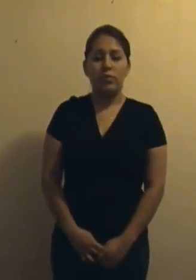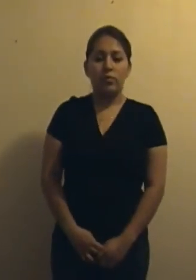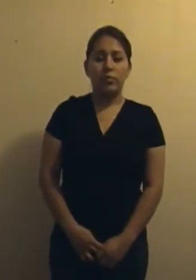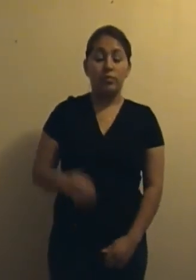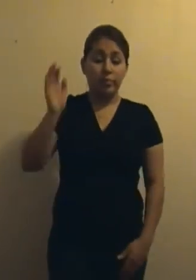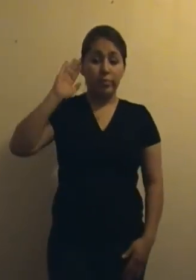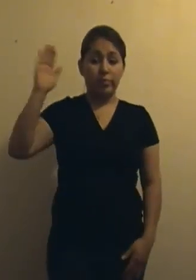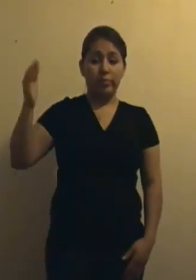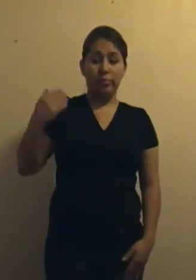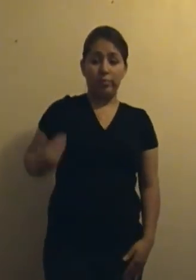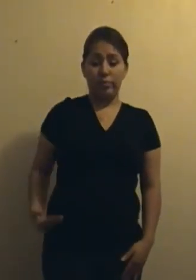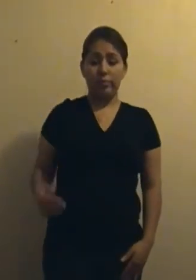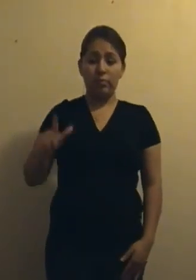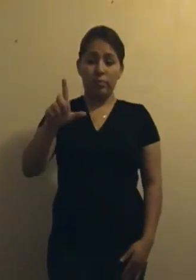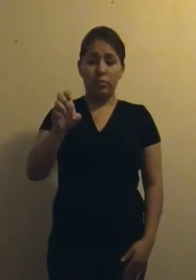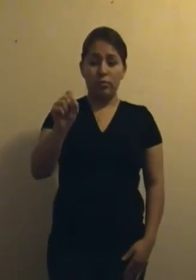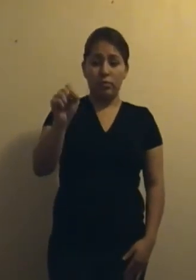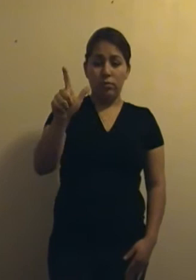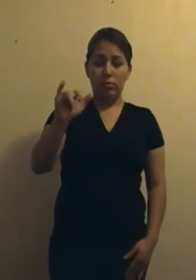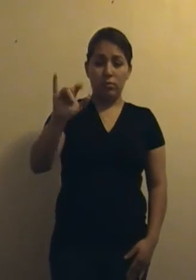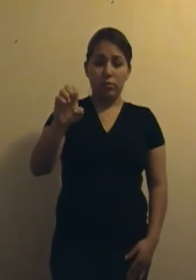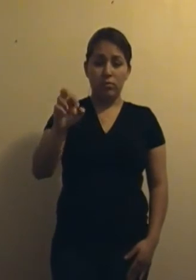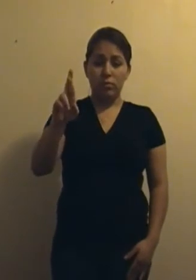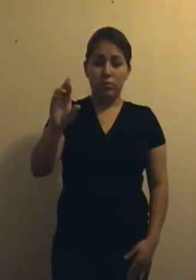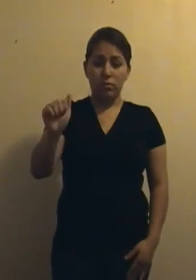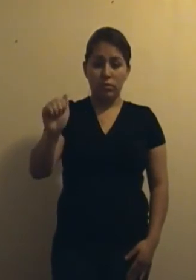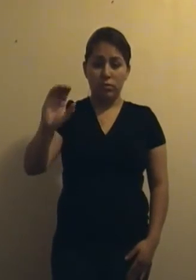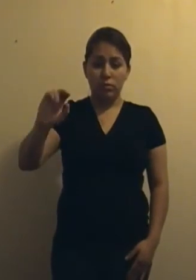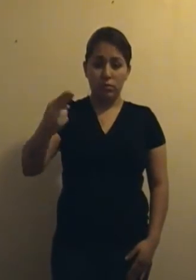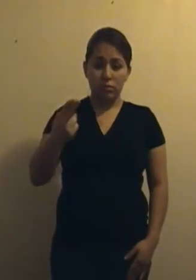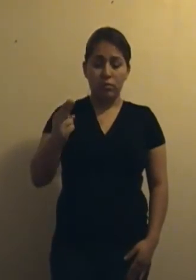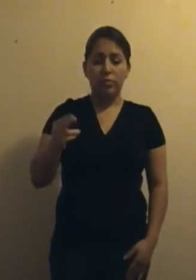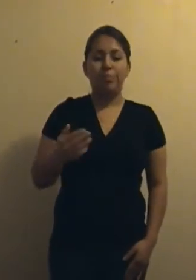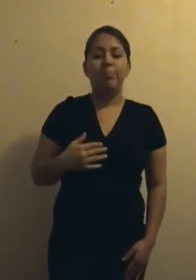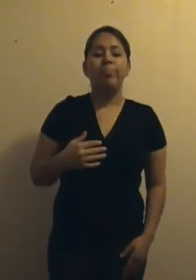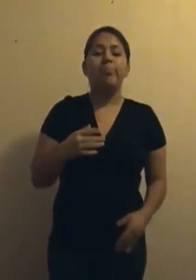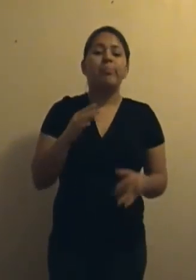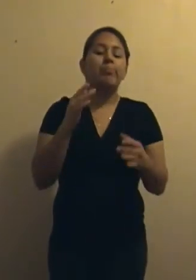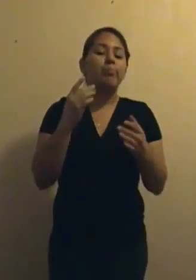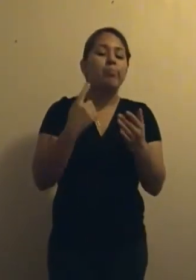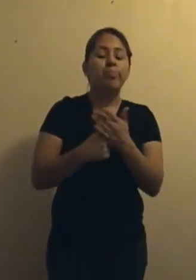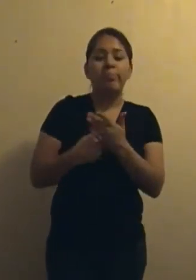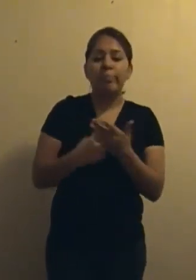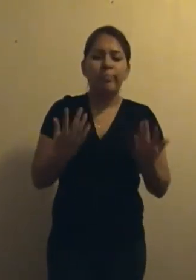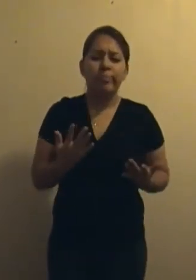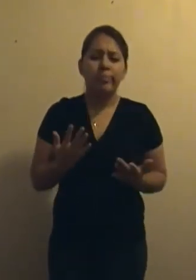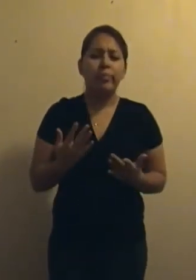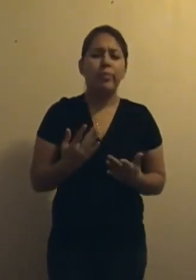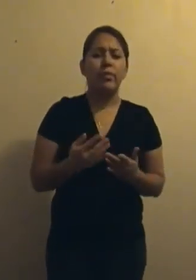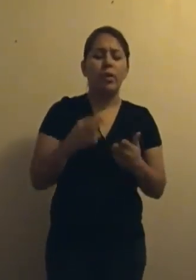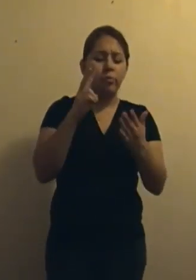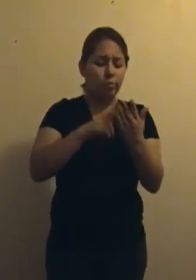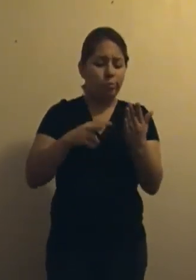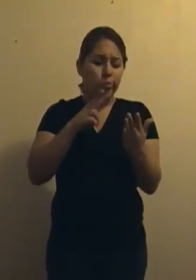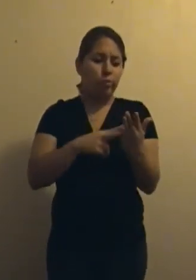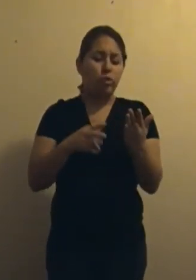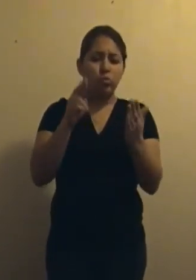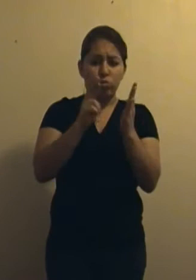Hi there, I'm Leslie Rock, and I'm going to talk about creating reading, writing, and research assignments for students in